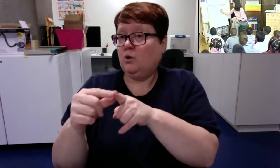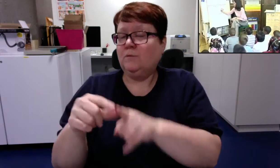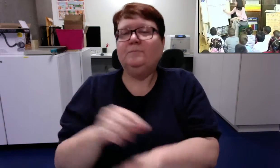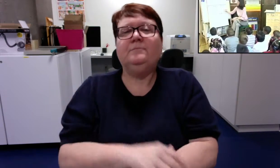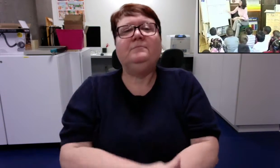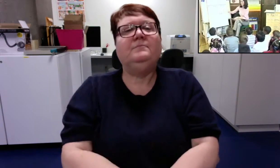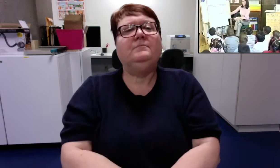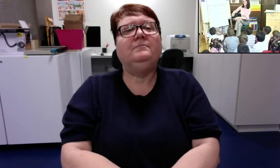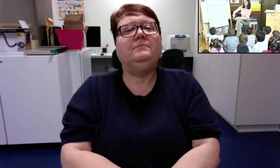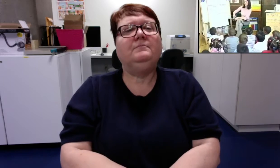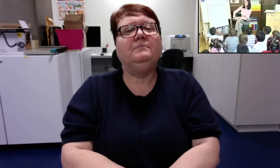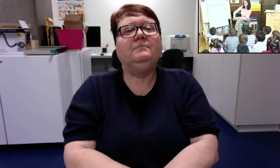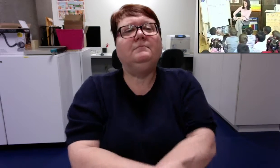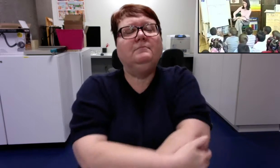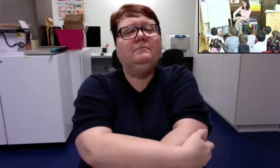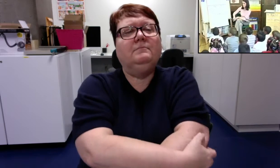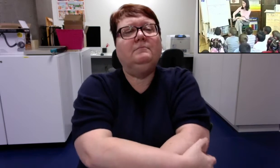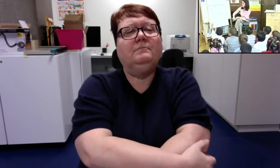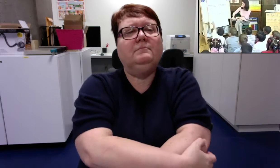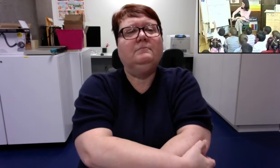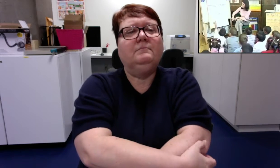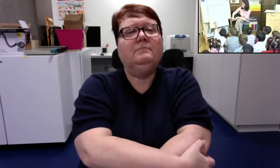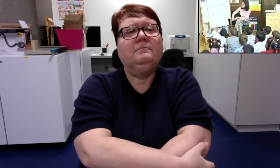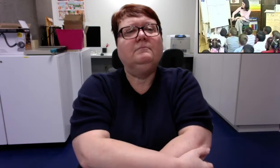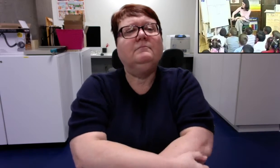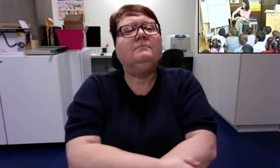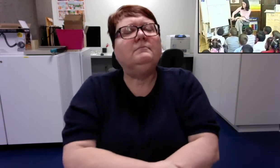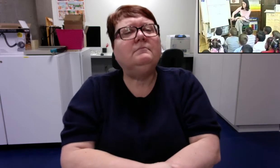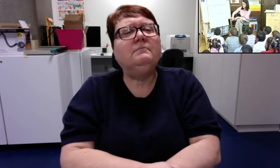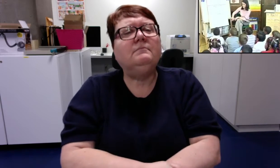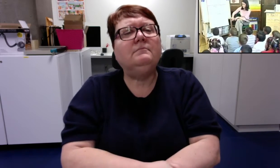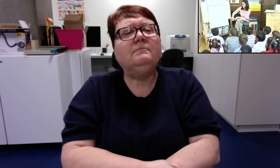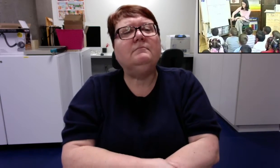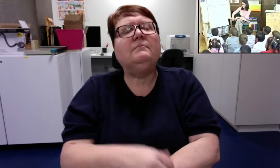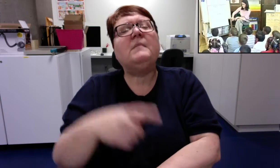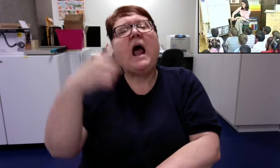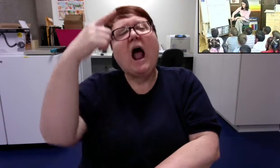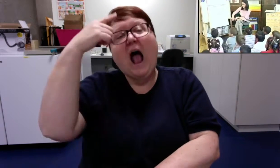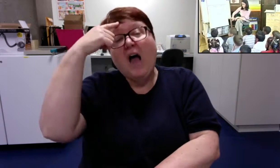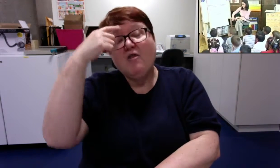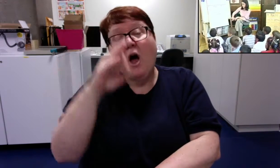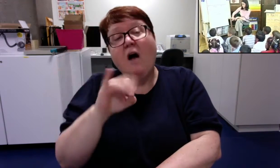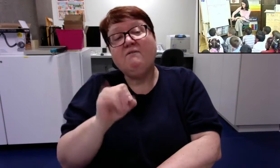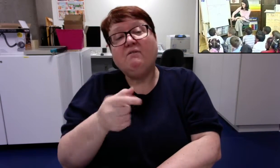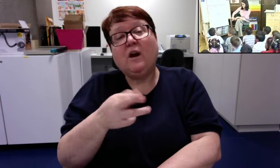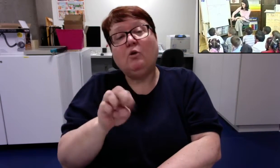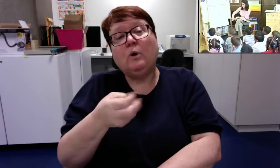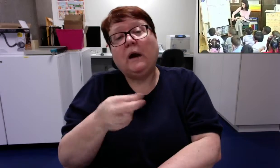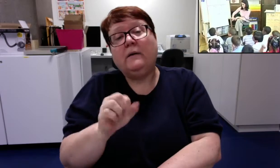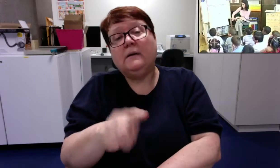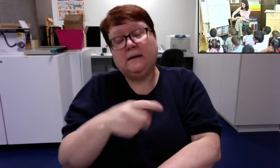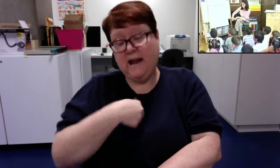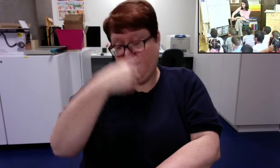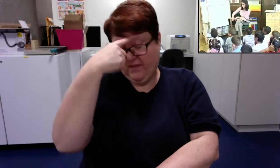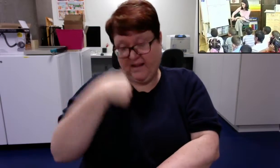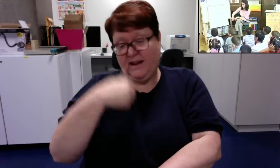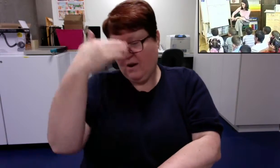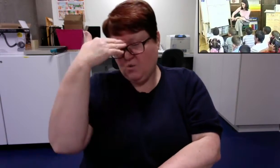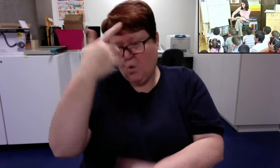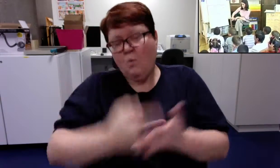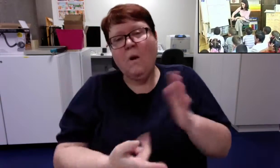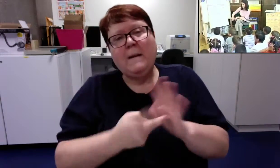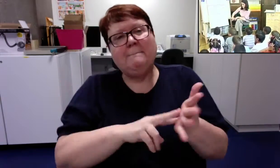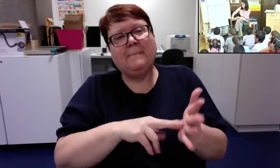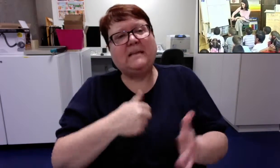was thinking, I totally remember of a figurehead probably means like that. I think I know what it means, and I